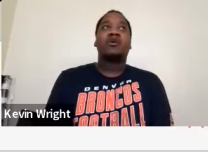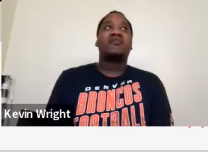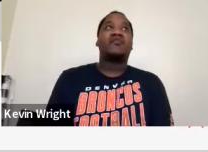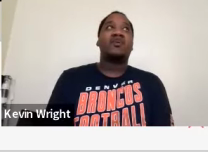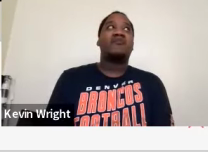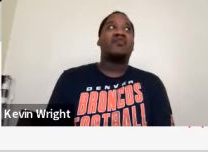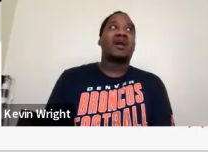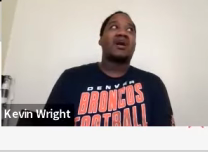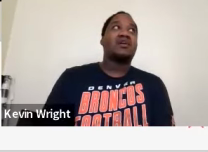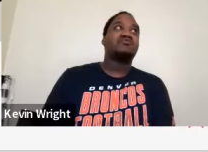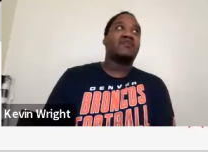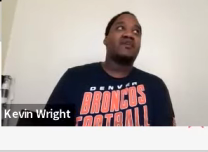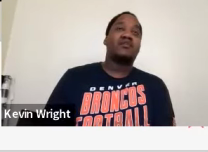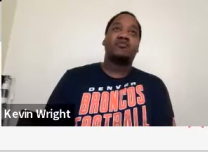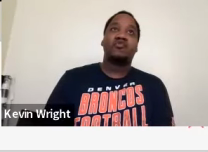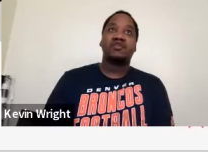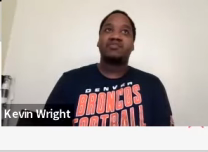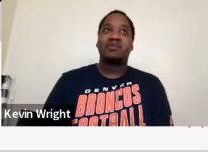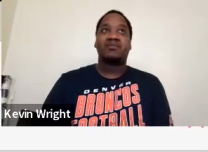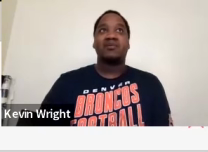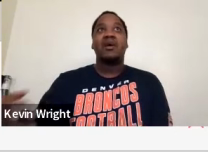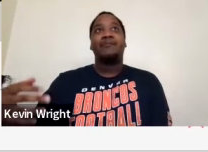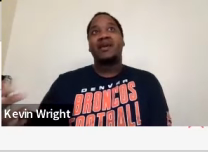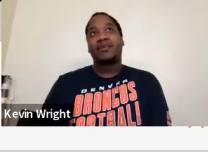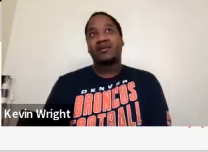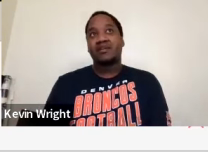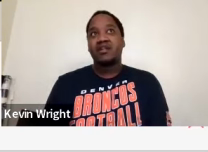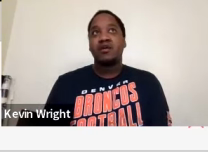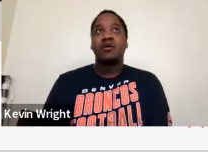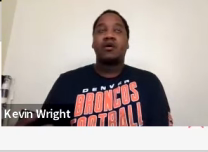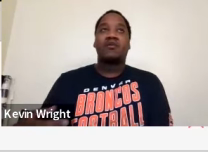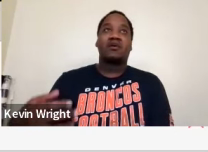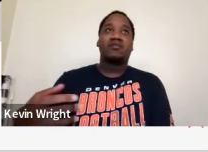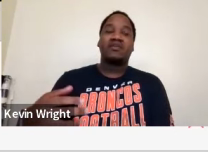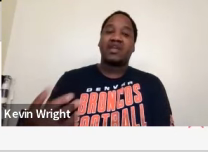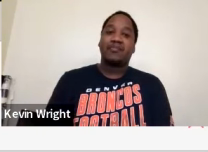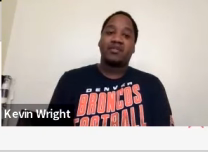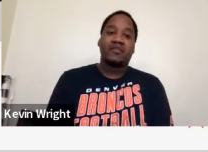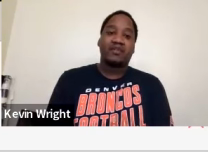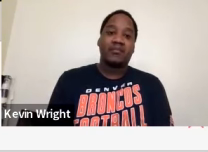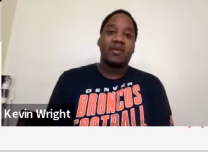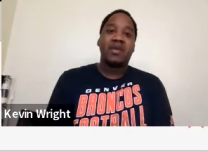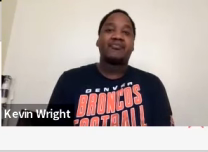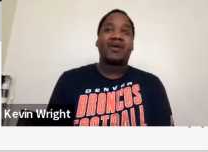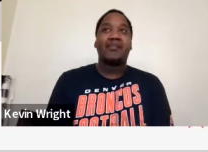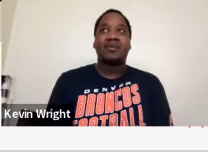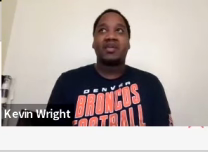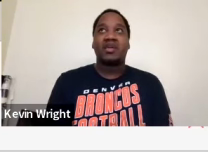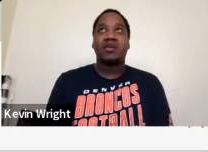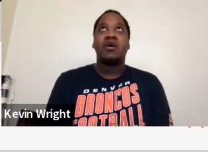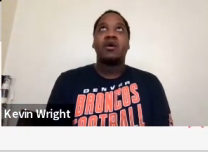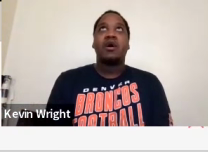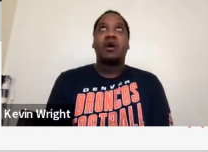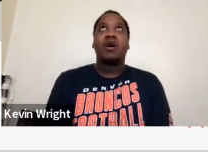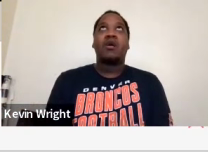we're looking for either like 150 to 200 people to be in person, to attend in person for the summit, and